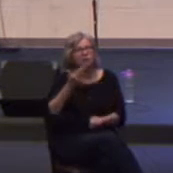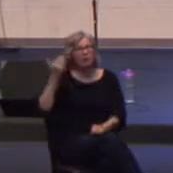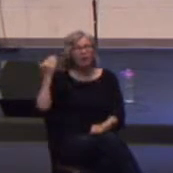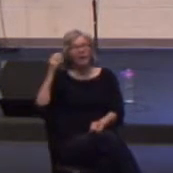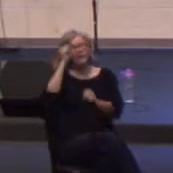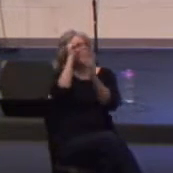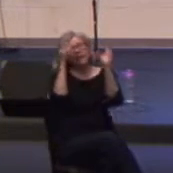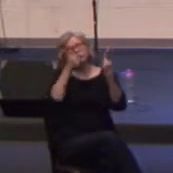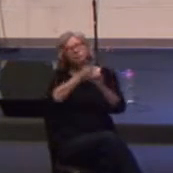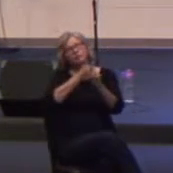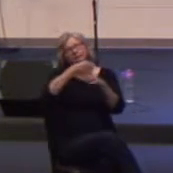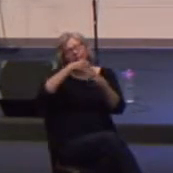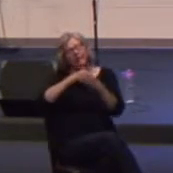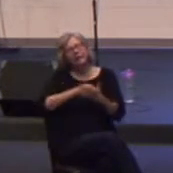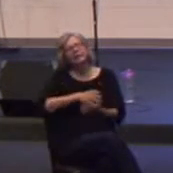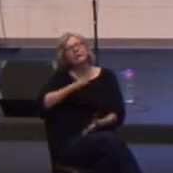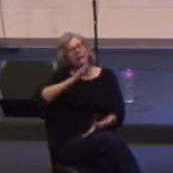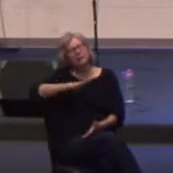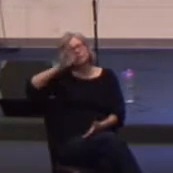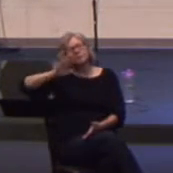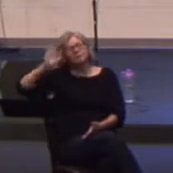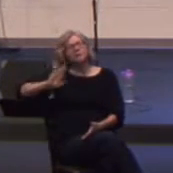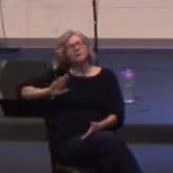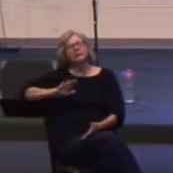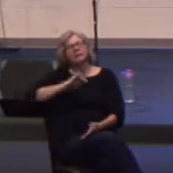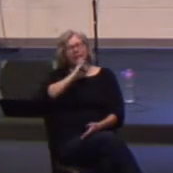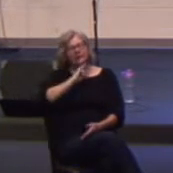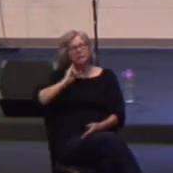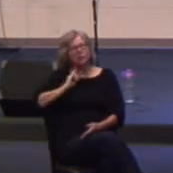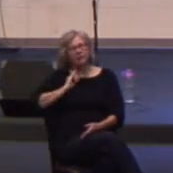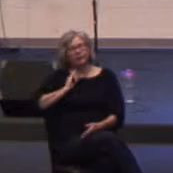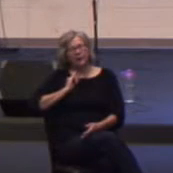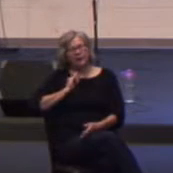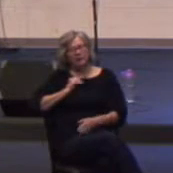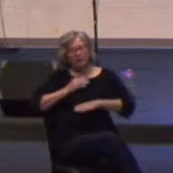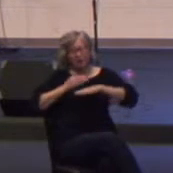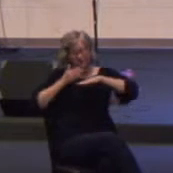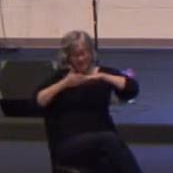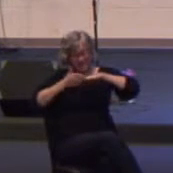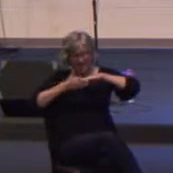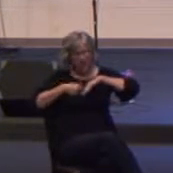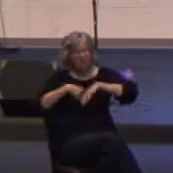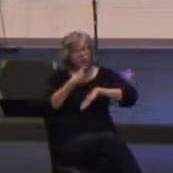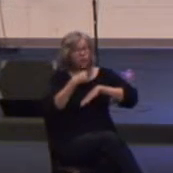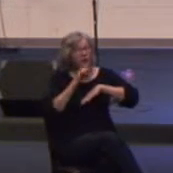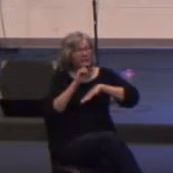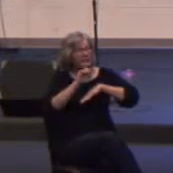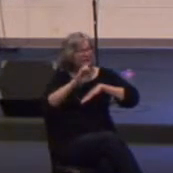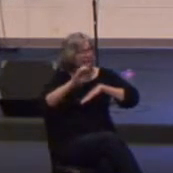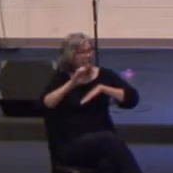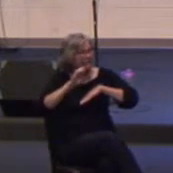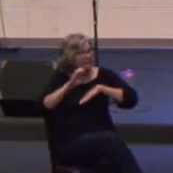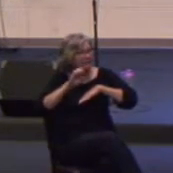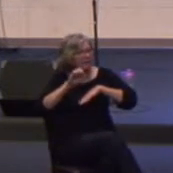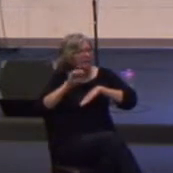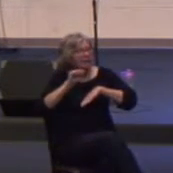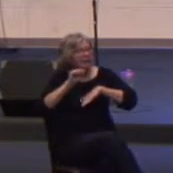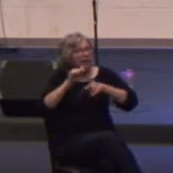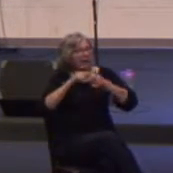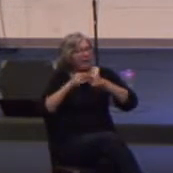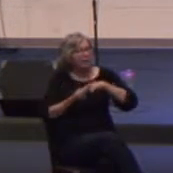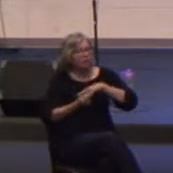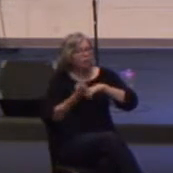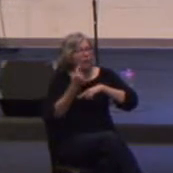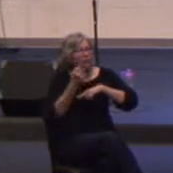in ancient Israel, 3,500 years ago. You're on the banks of the Red Sea. You're one of the Israelites, and you've just been